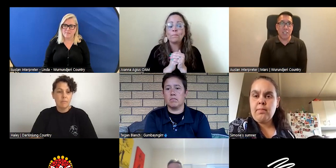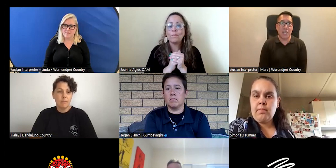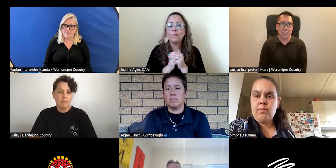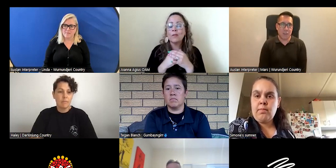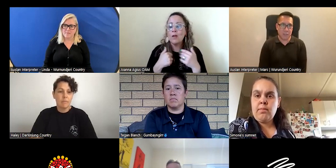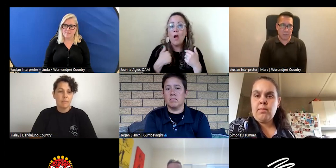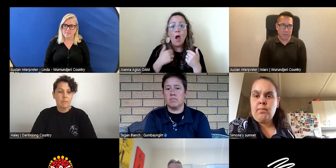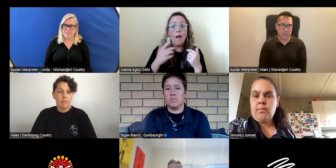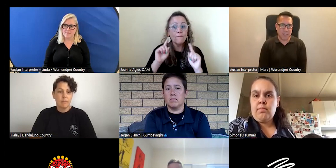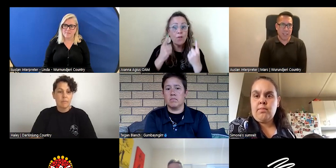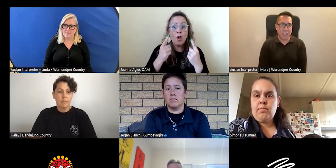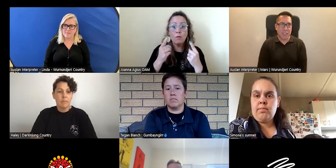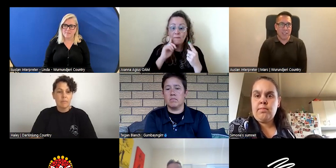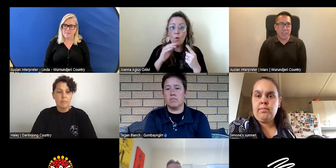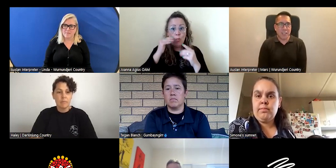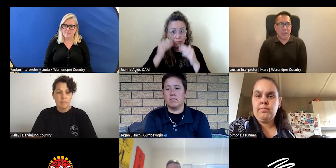regards to the yes vote.